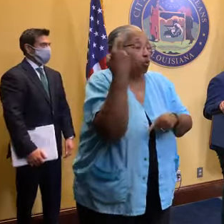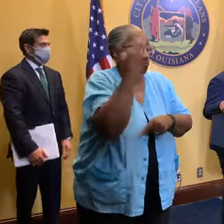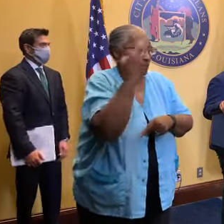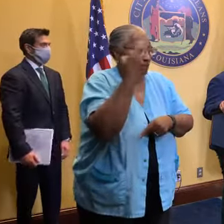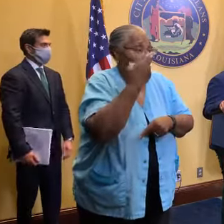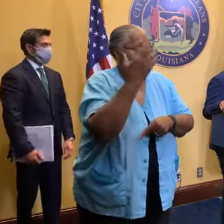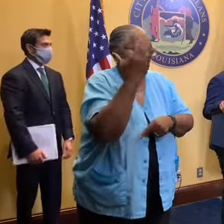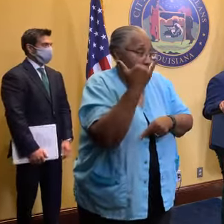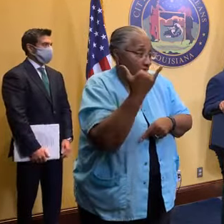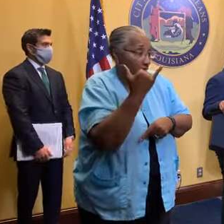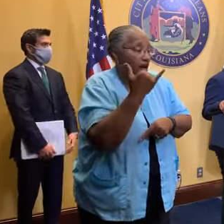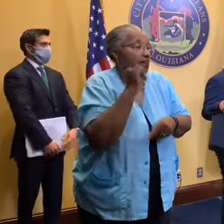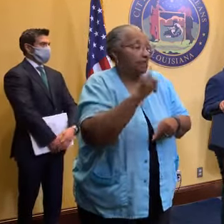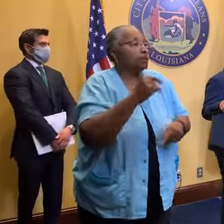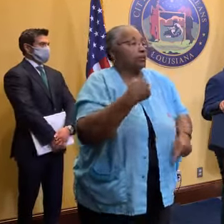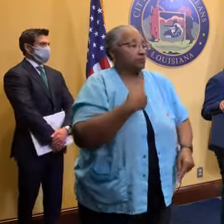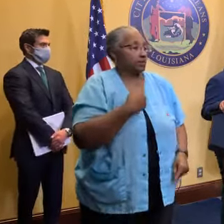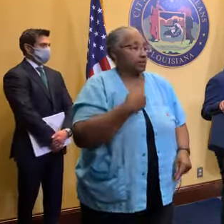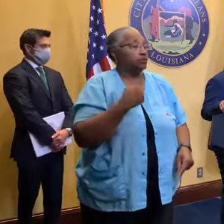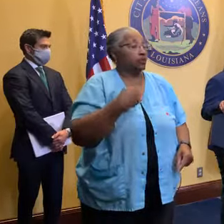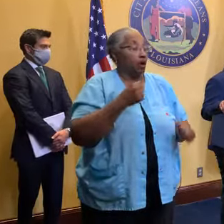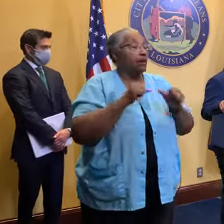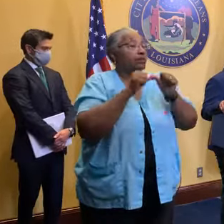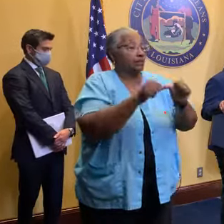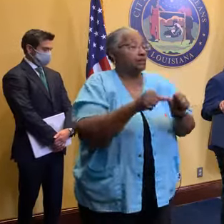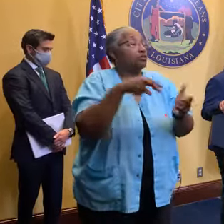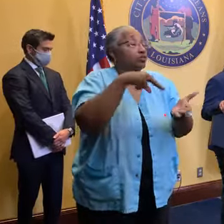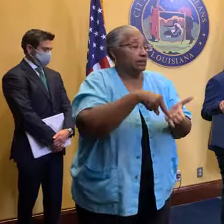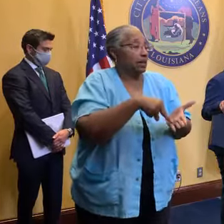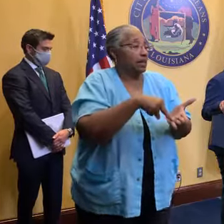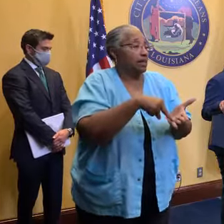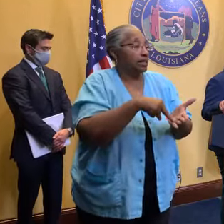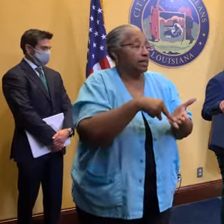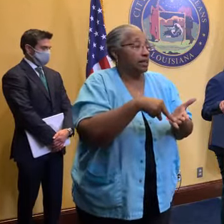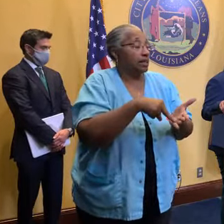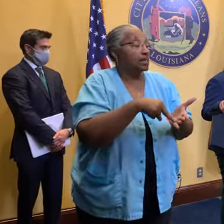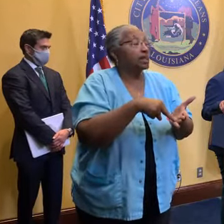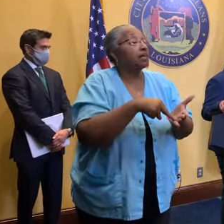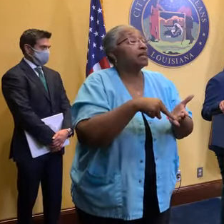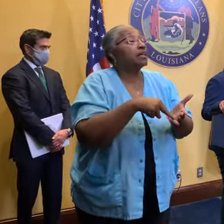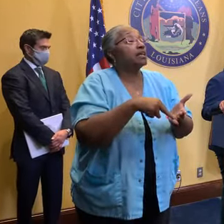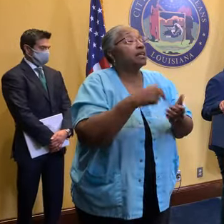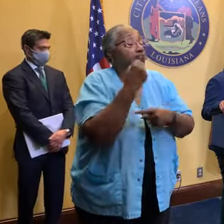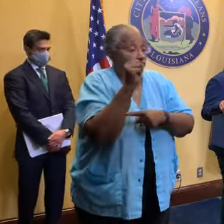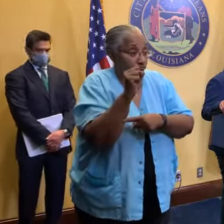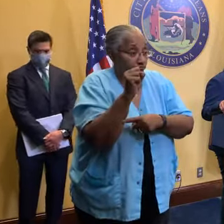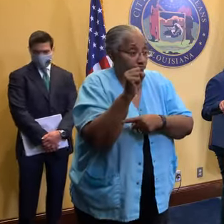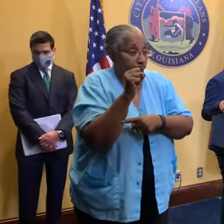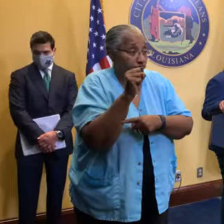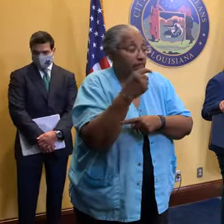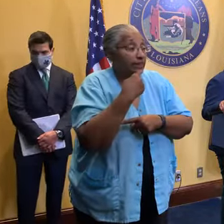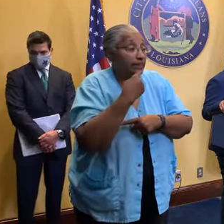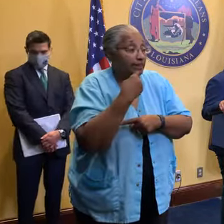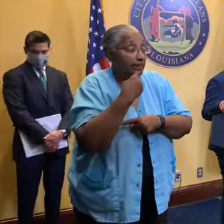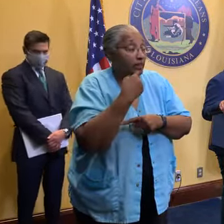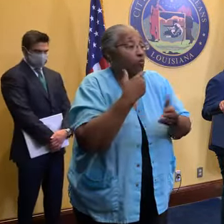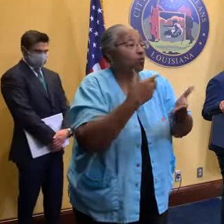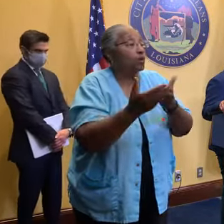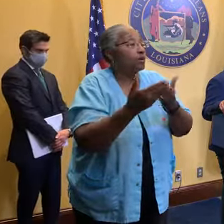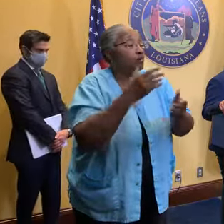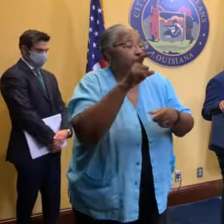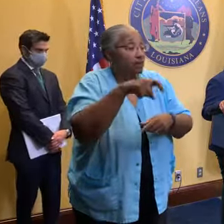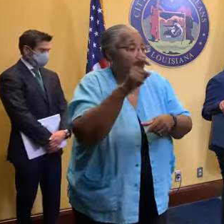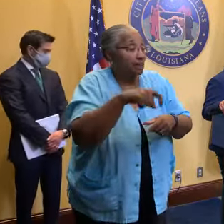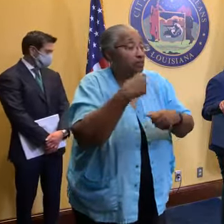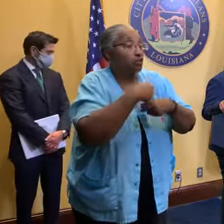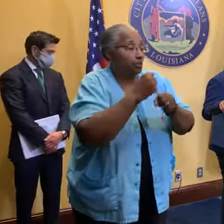me. And so I will continue to stand and do what's necessary to ensure the public health of this